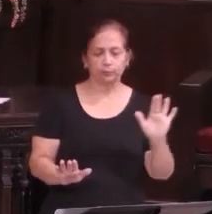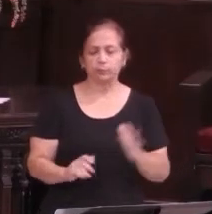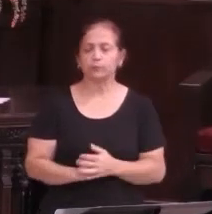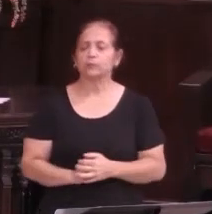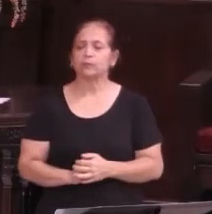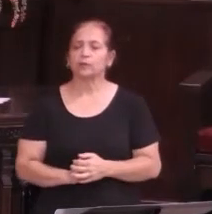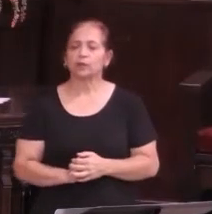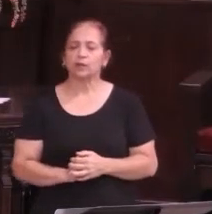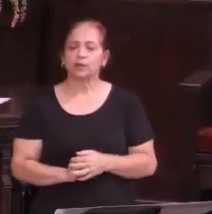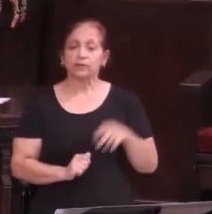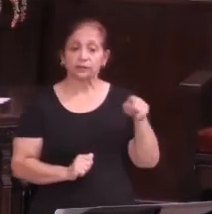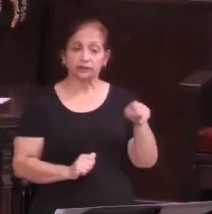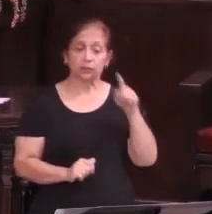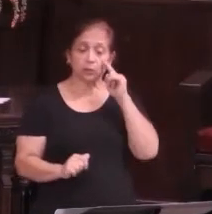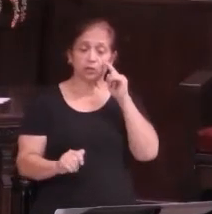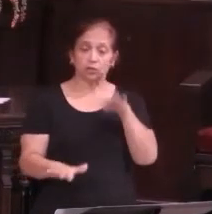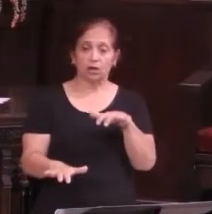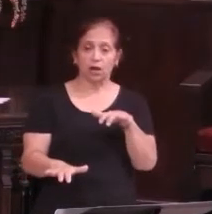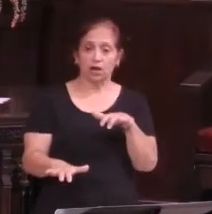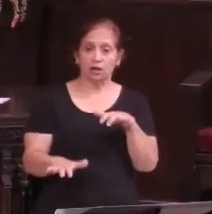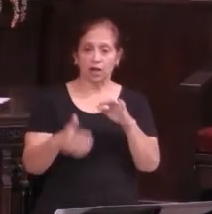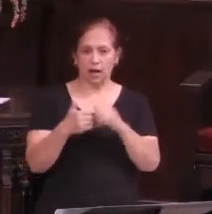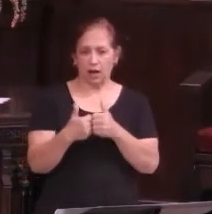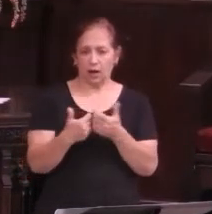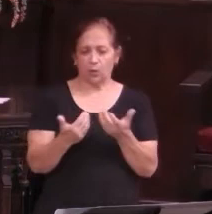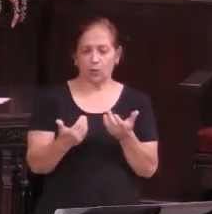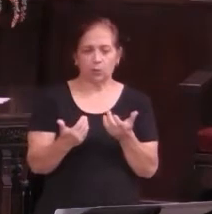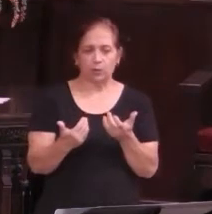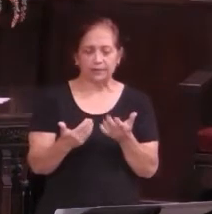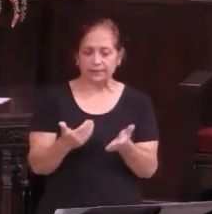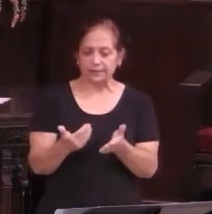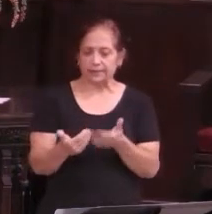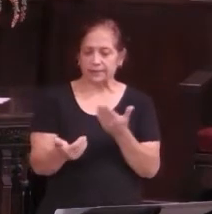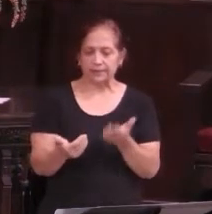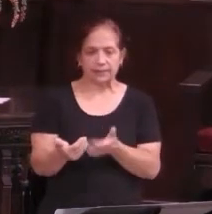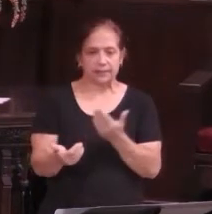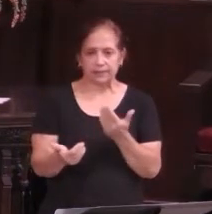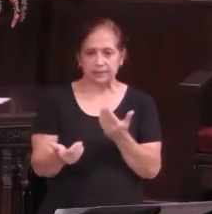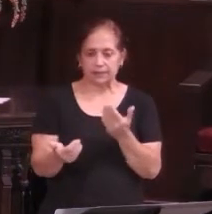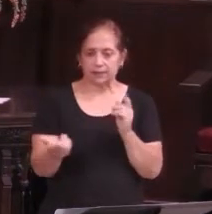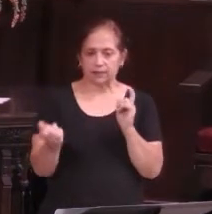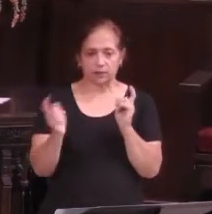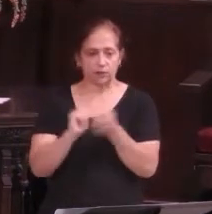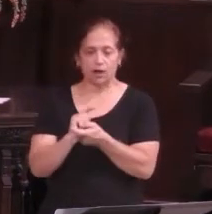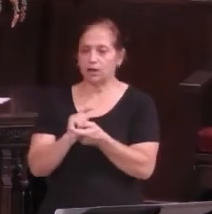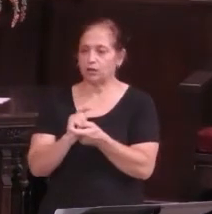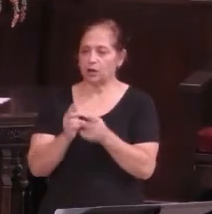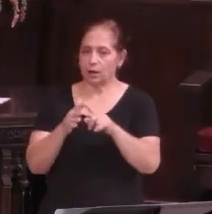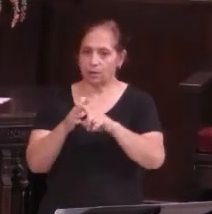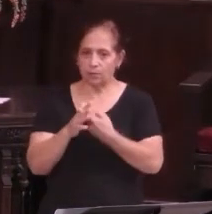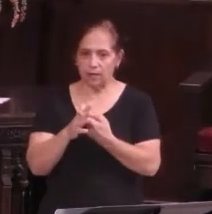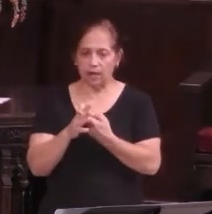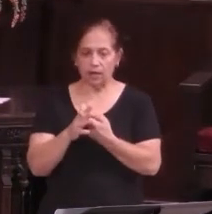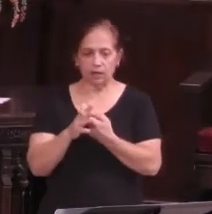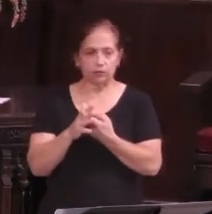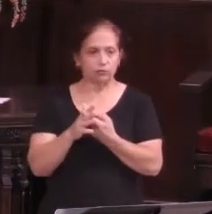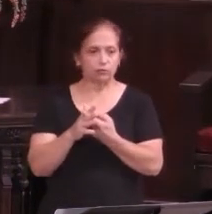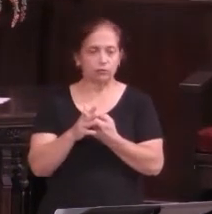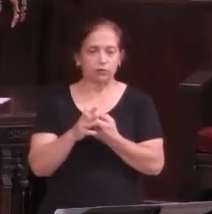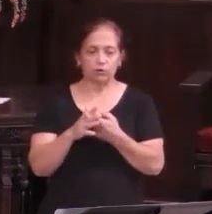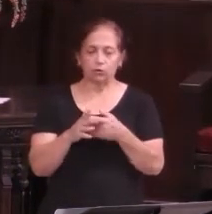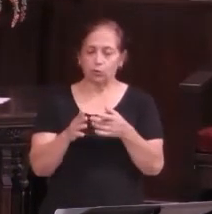Carter Florence was shocked at how this seemingly simple shift began to open up